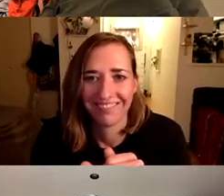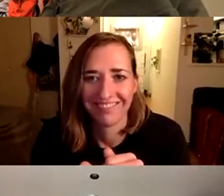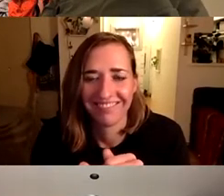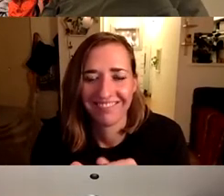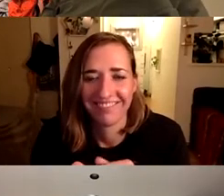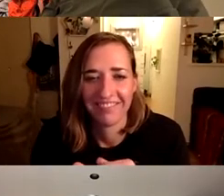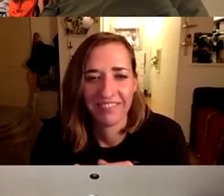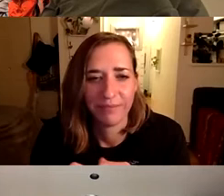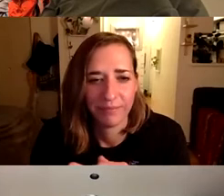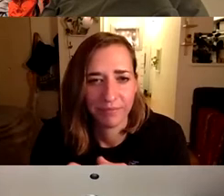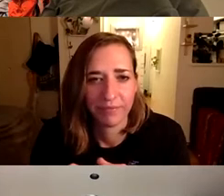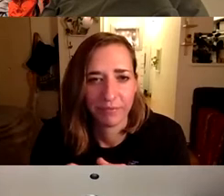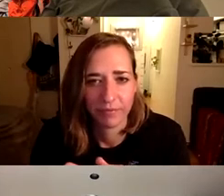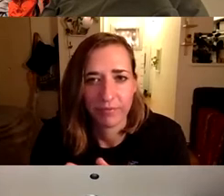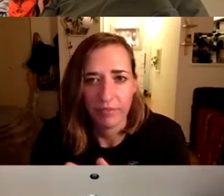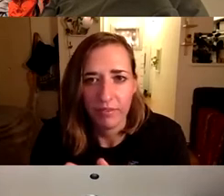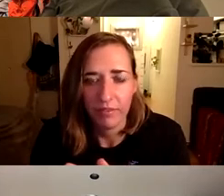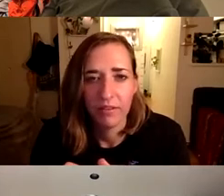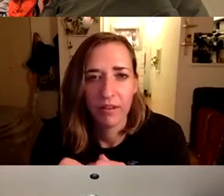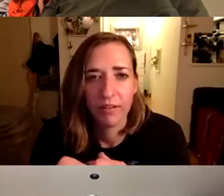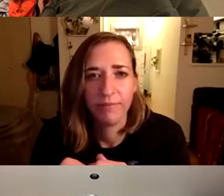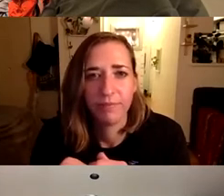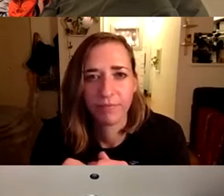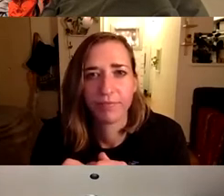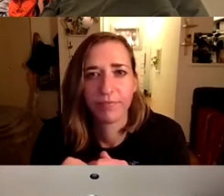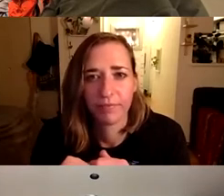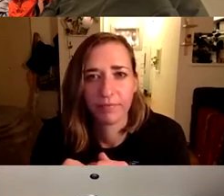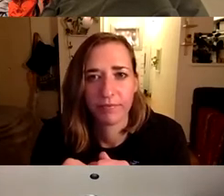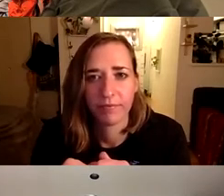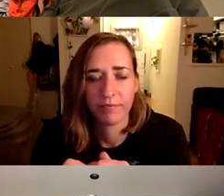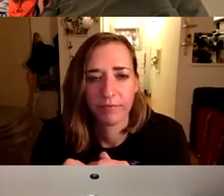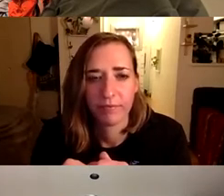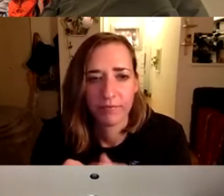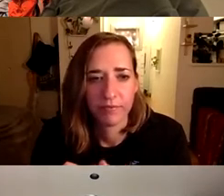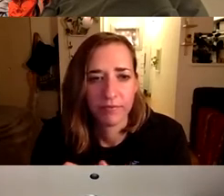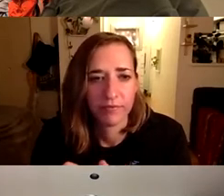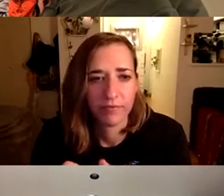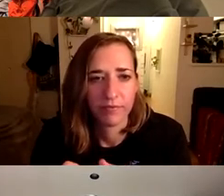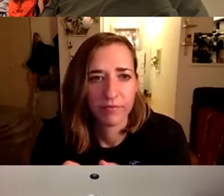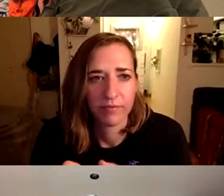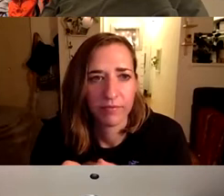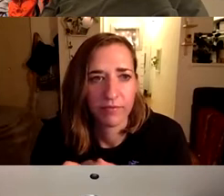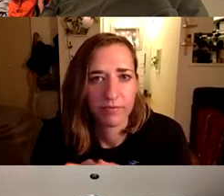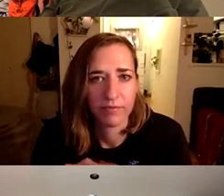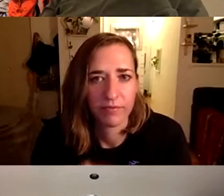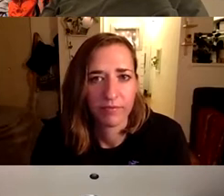know. Awesome. Well, I think this was a great start, and I thank you all for spending a little bit of time with